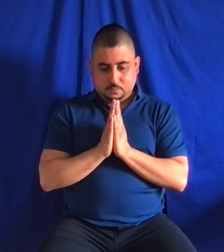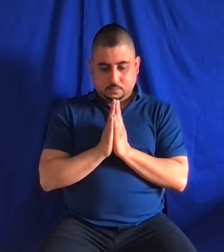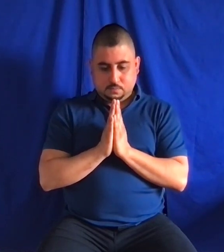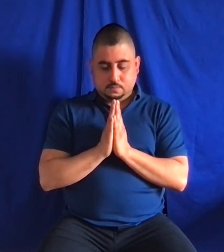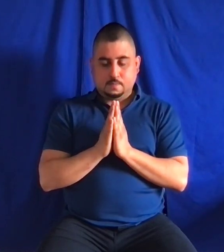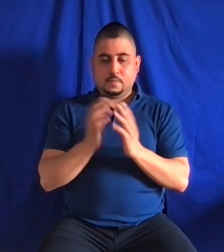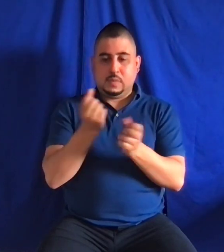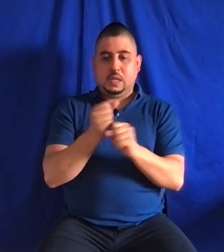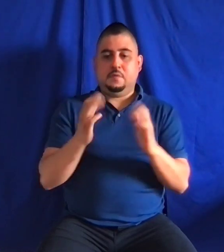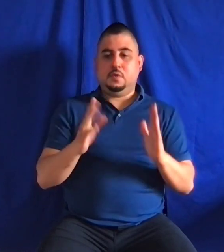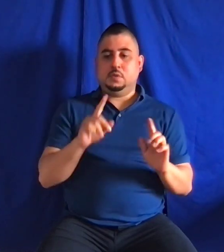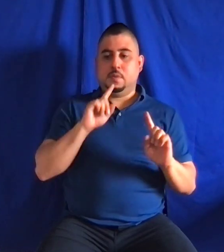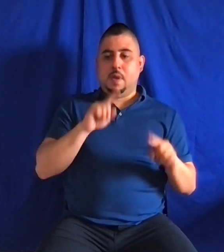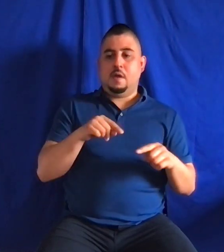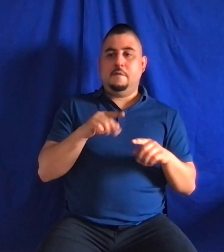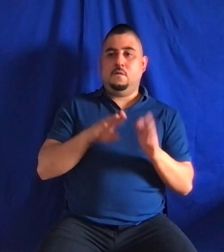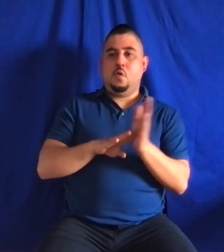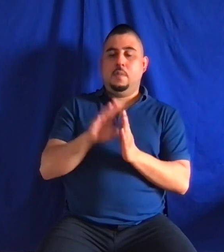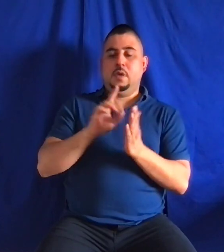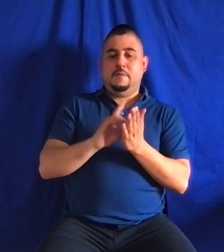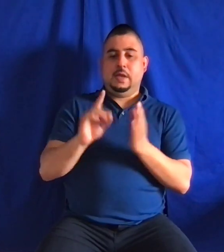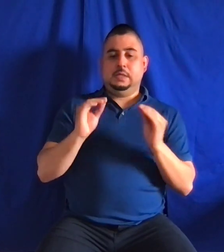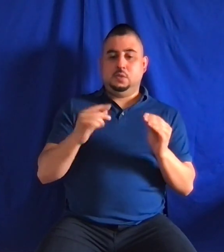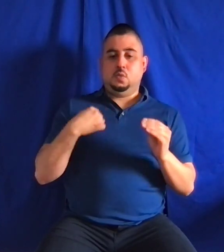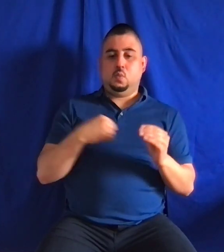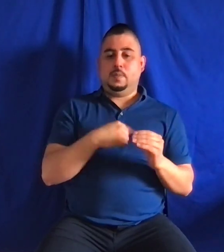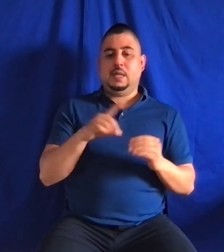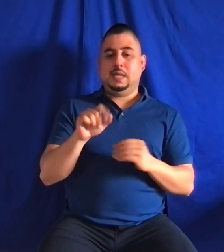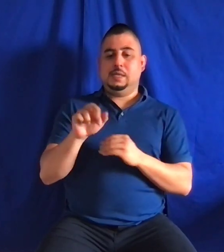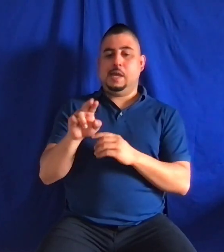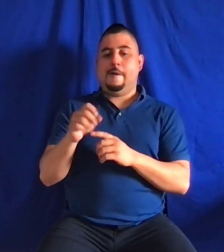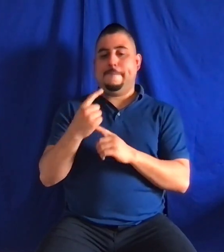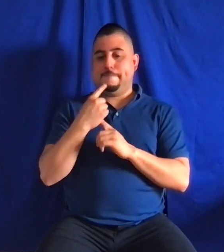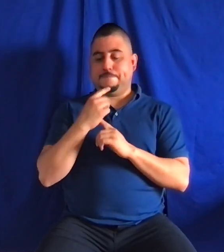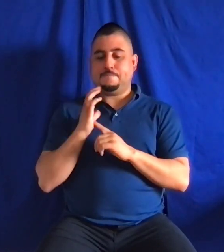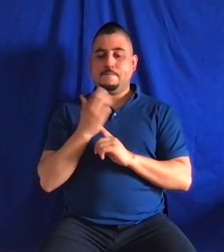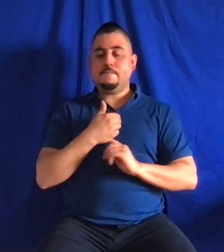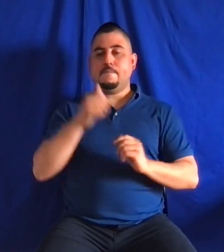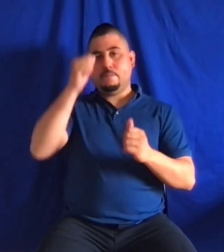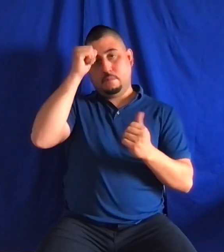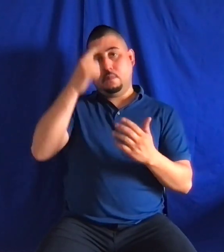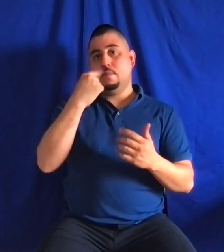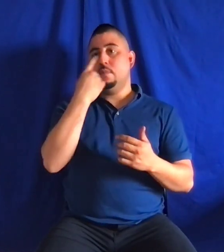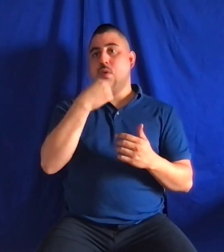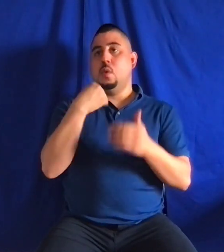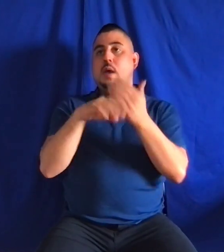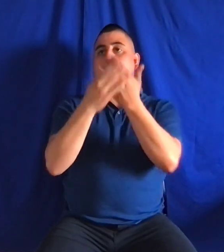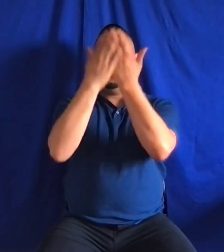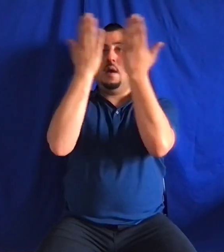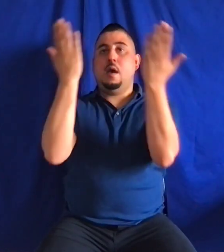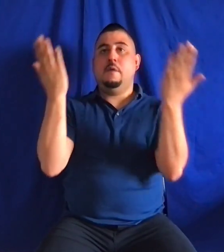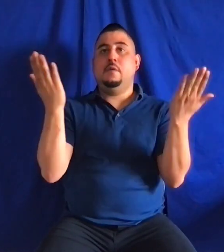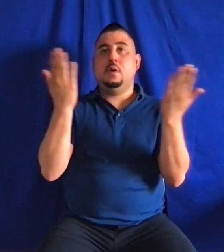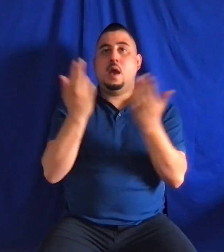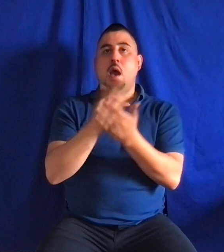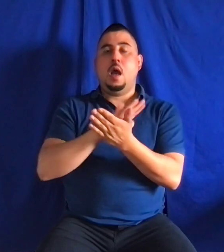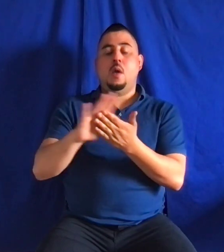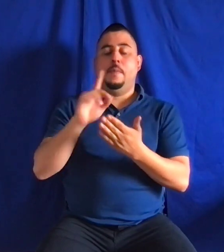At the Savior's command, informed by divine teaching, we dare to say, Our Father, who art in heaven, hallowed be